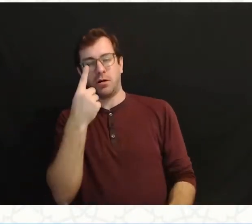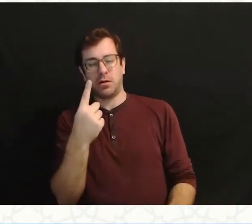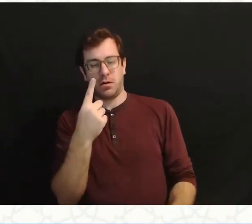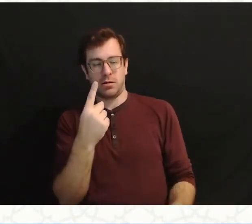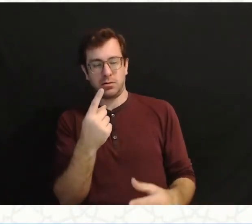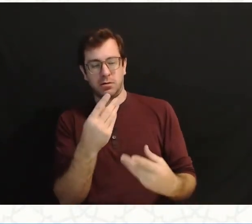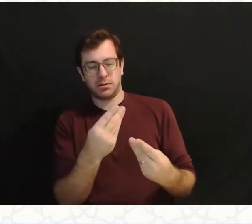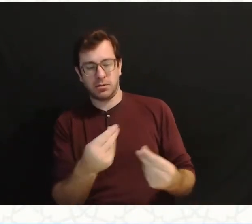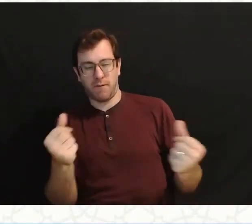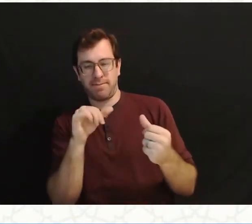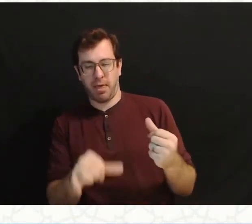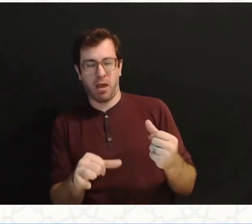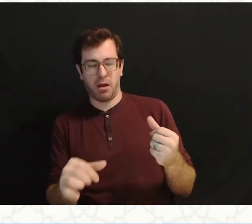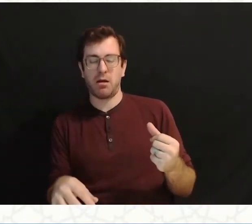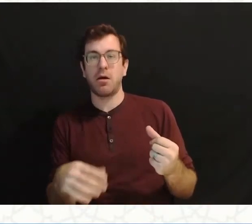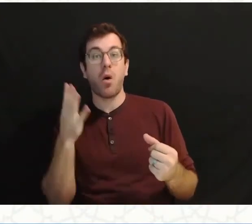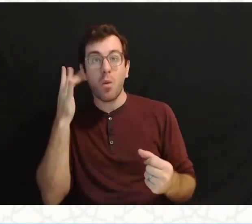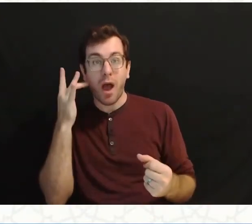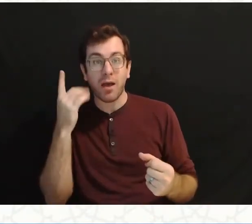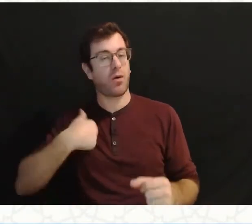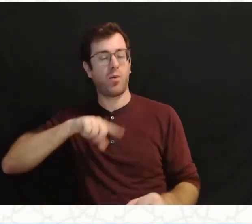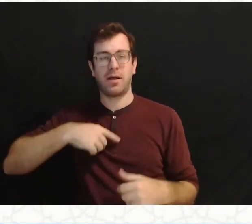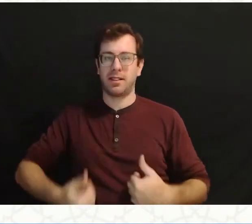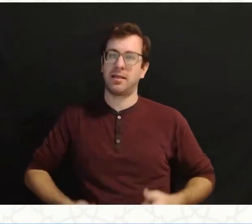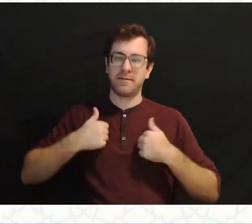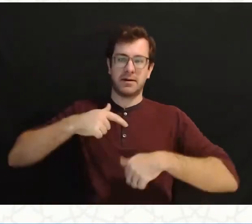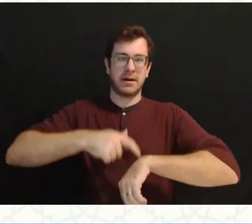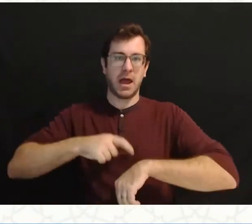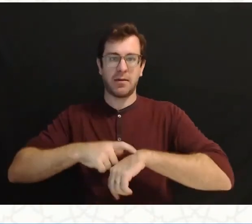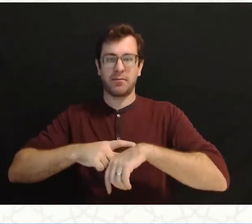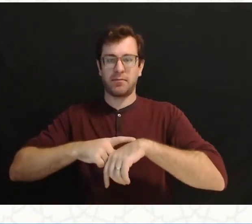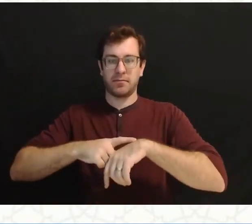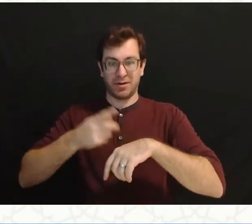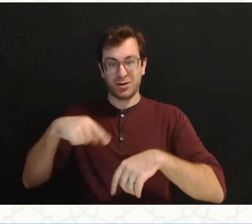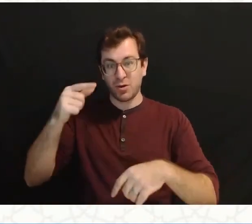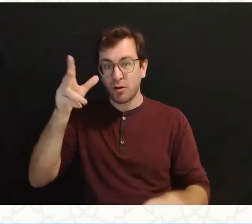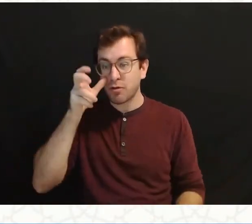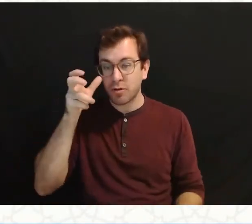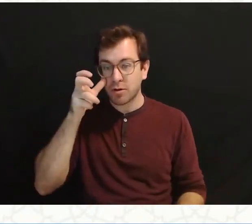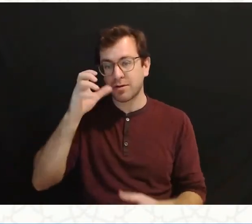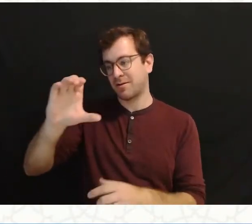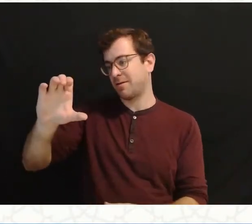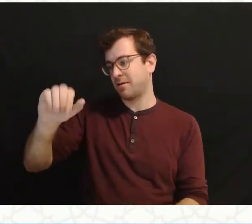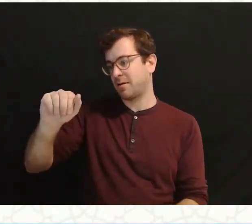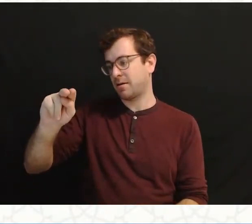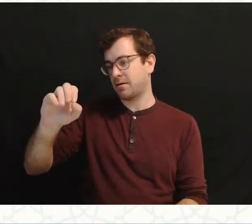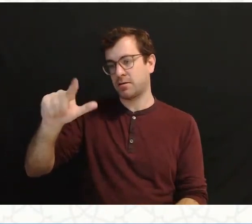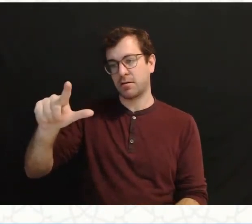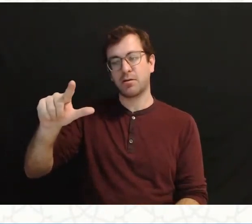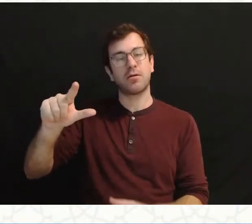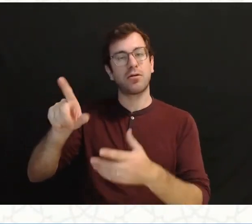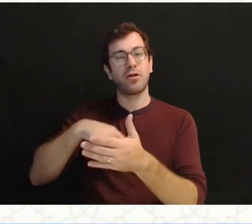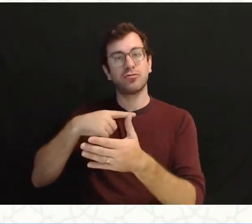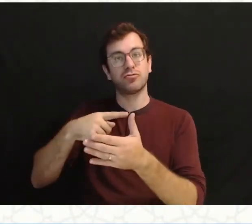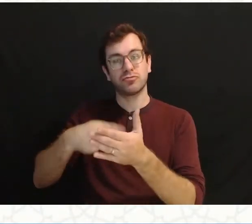with that. Because we live in a time and age, have you heard of these terms, the cancel culture? One mistake,